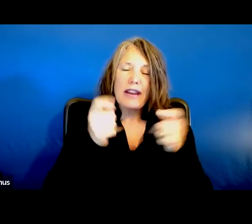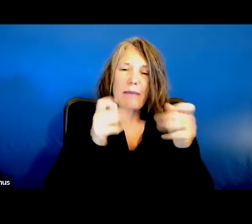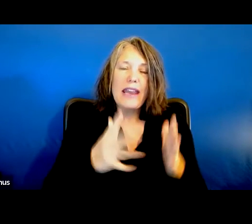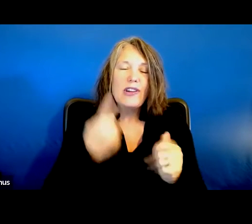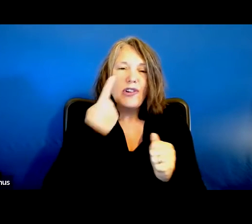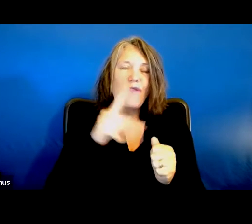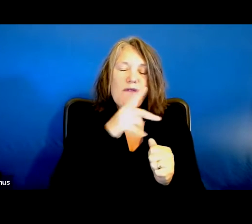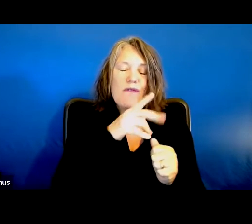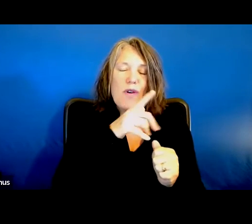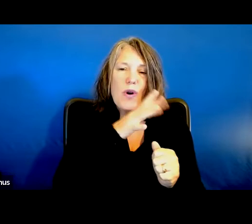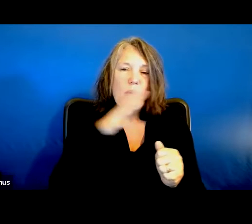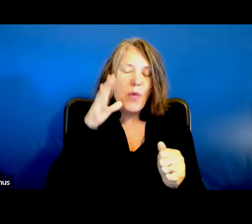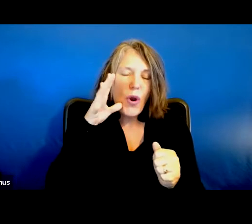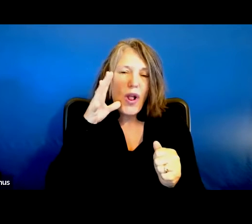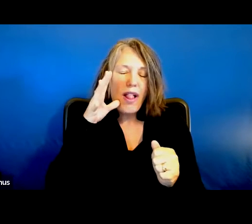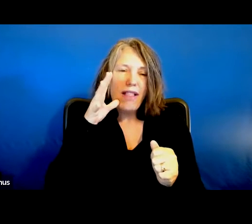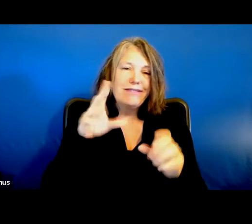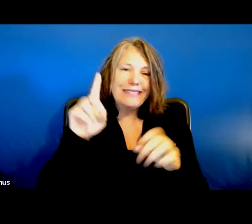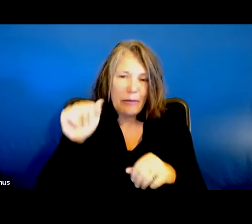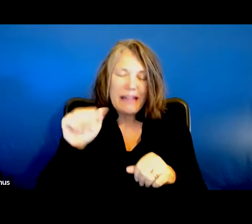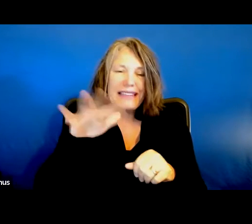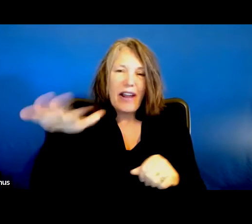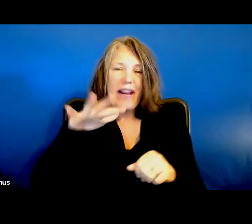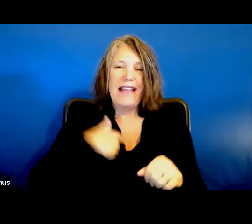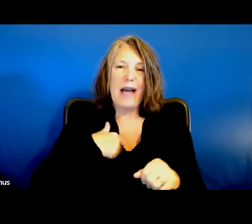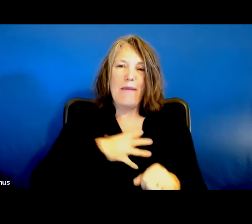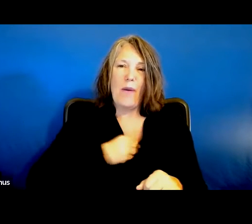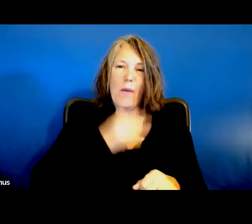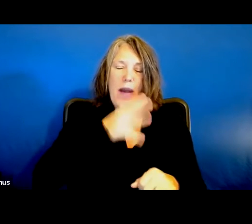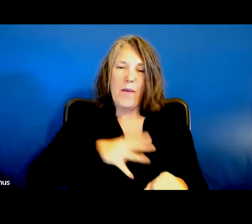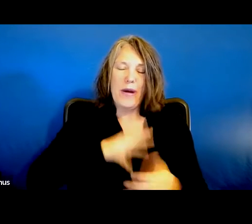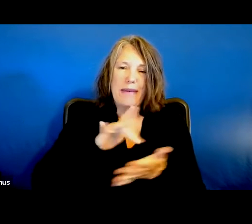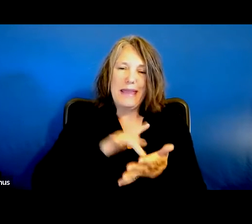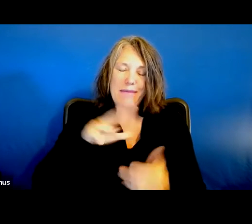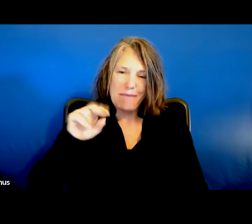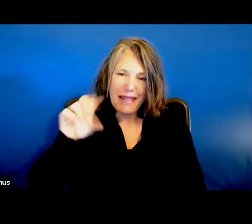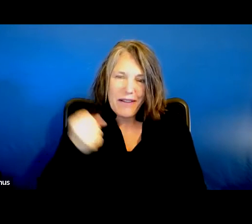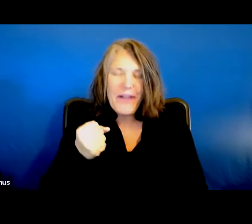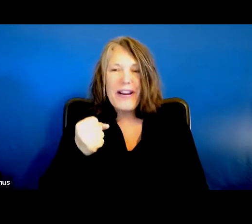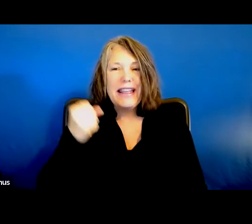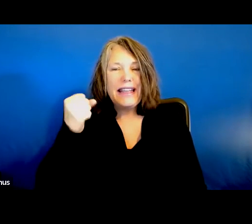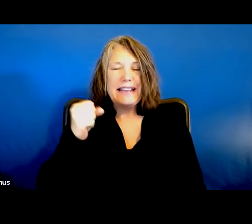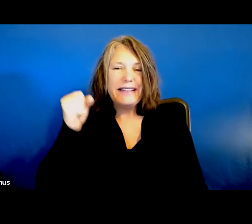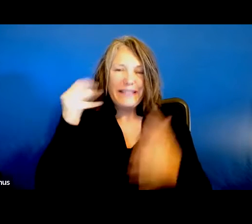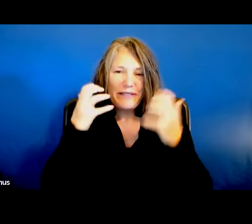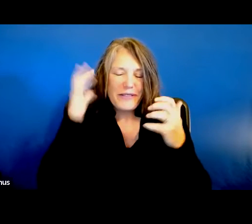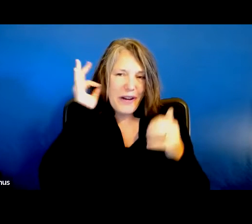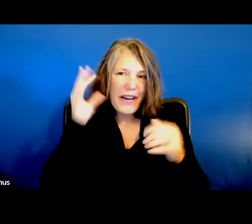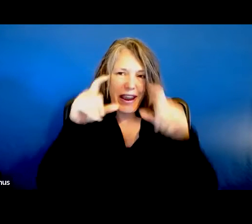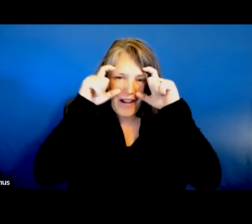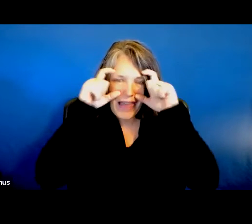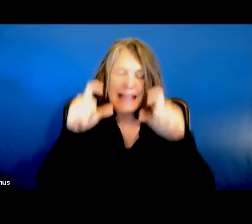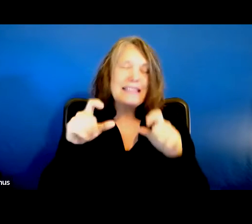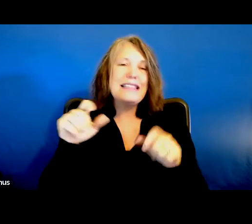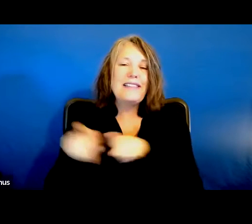And I am a white woman who wears glasses in my mid-30s. I'm going to turn it over to Erin, who's going to also be presenting a